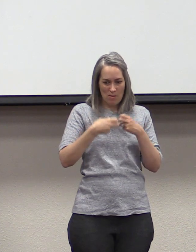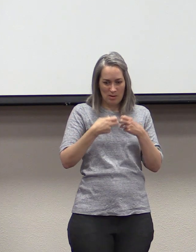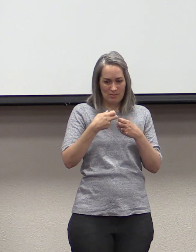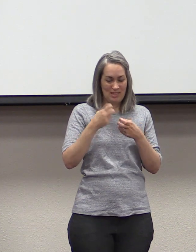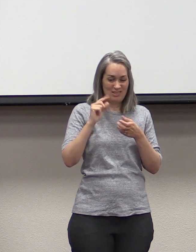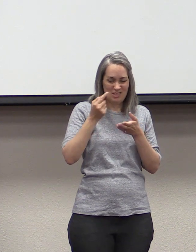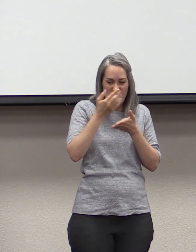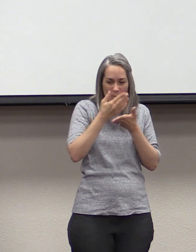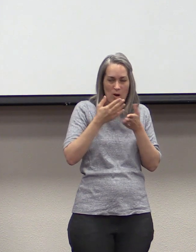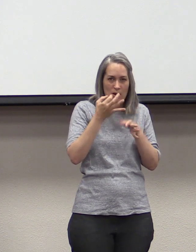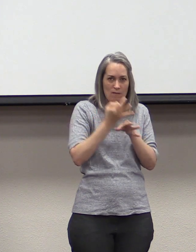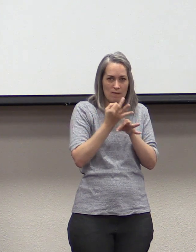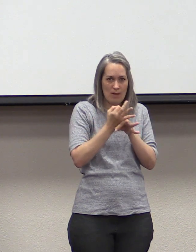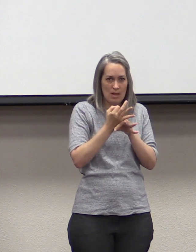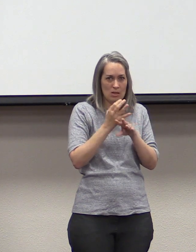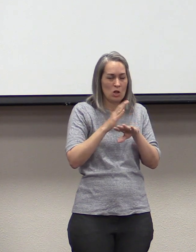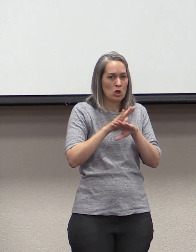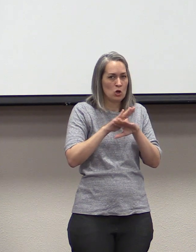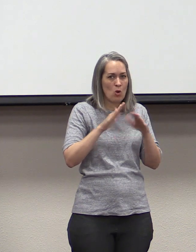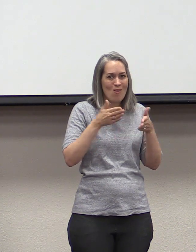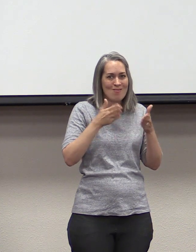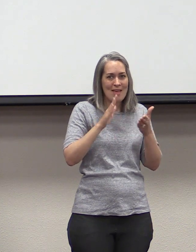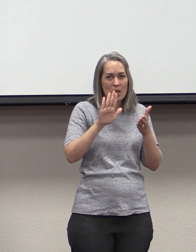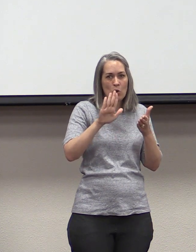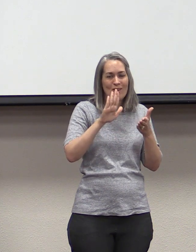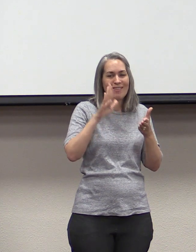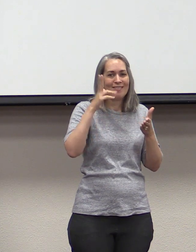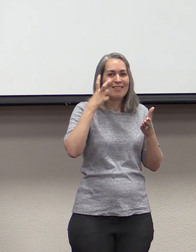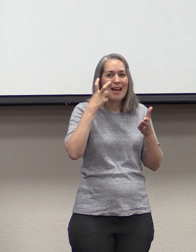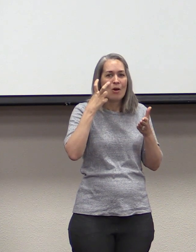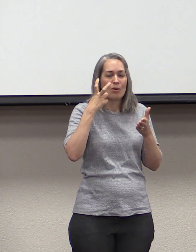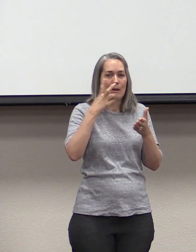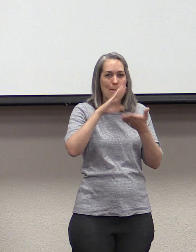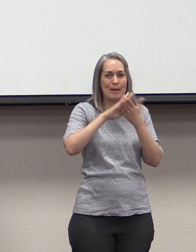you let your doubt turn into unbelief.